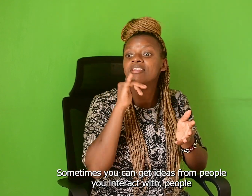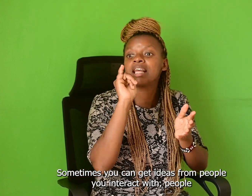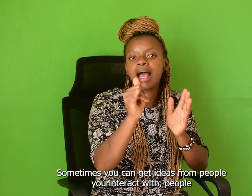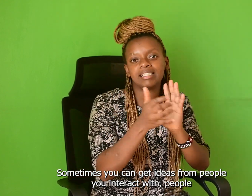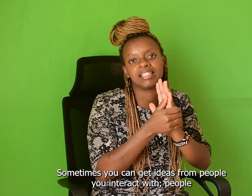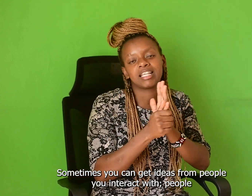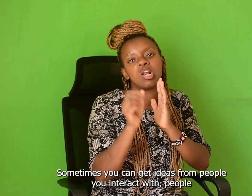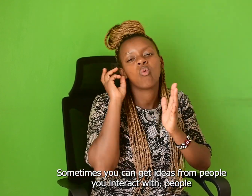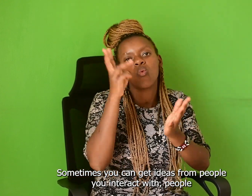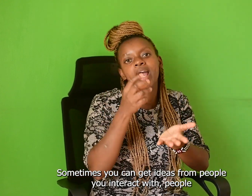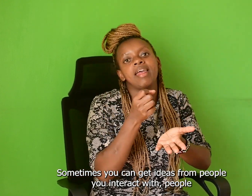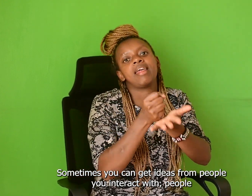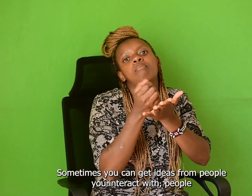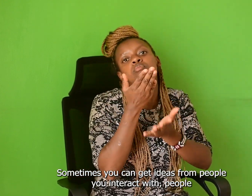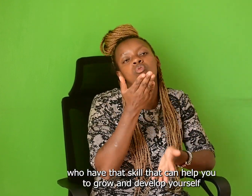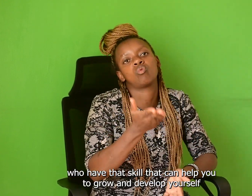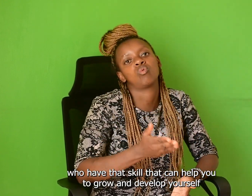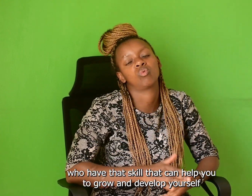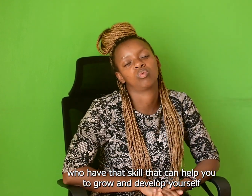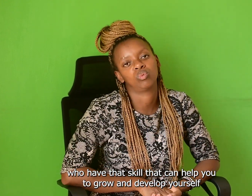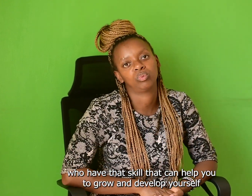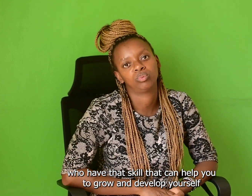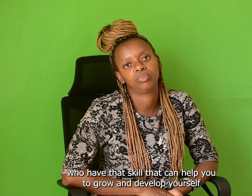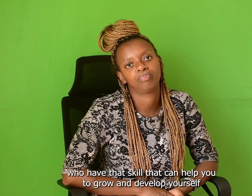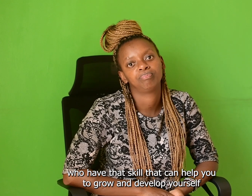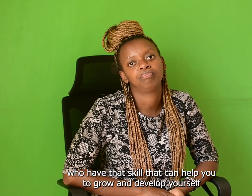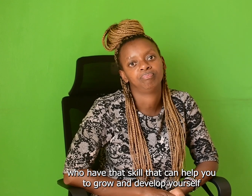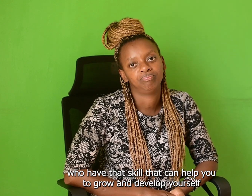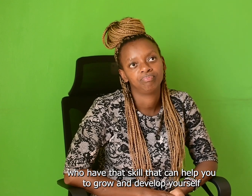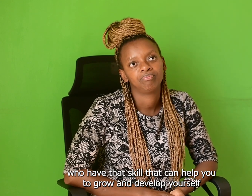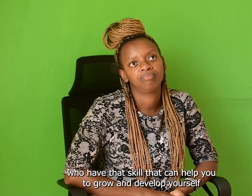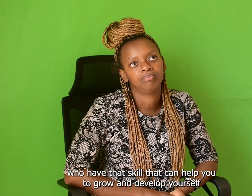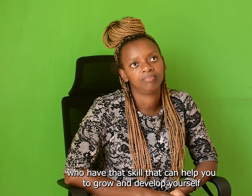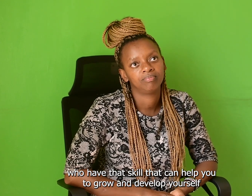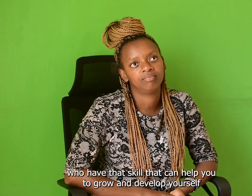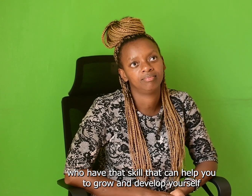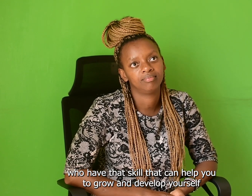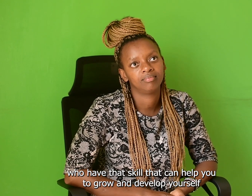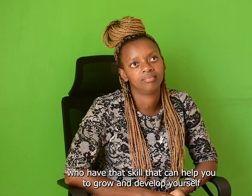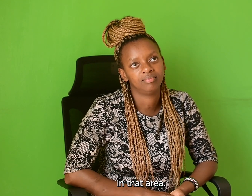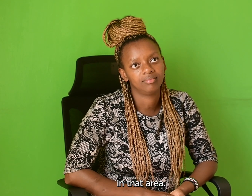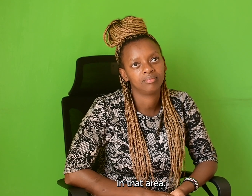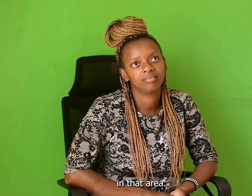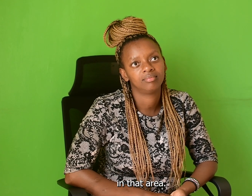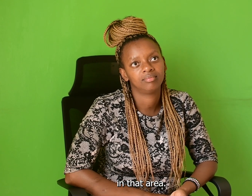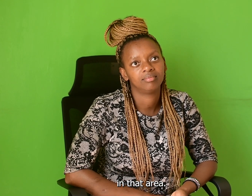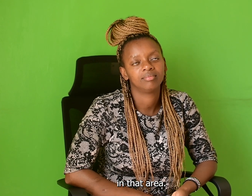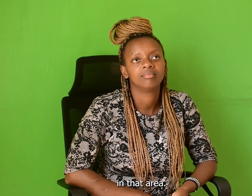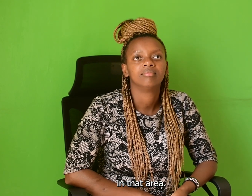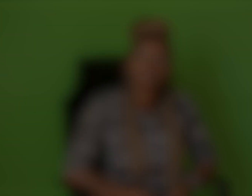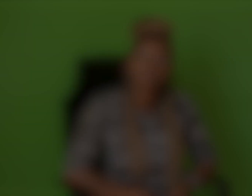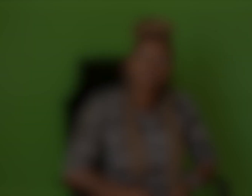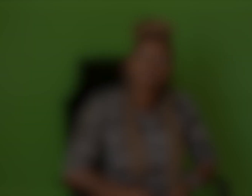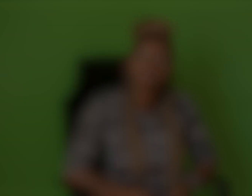ideas from people you interact with, people who have that skill. They can help you to grow and develop yourself in that area.